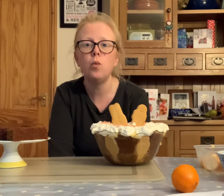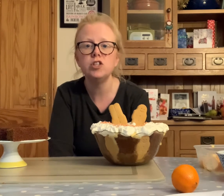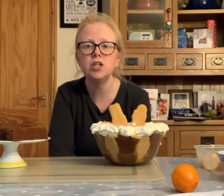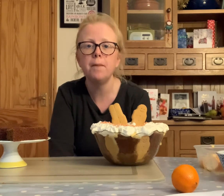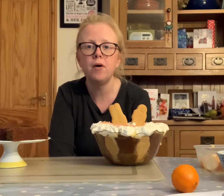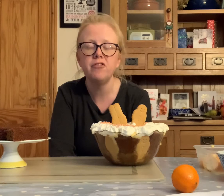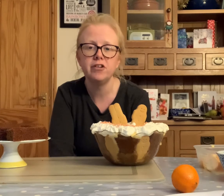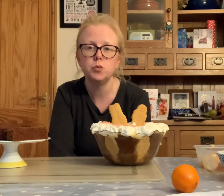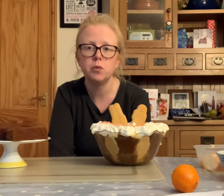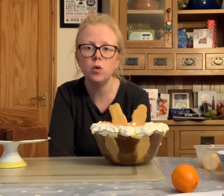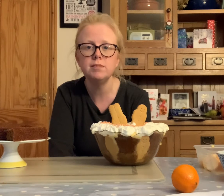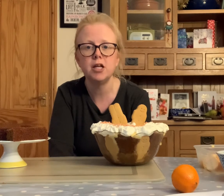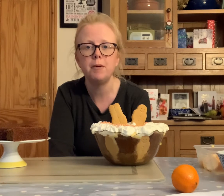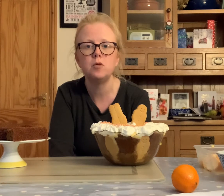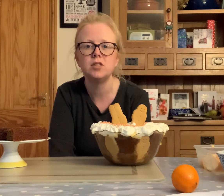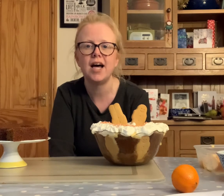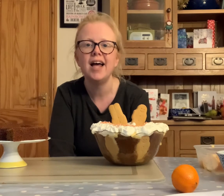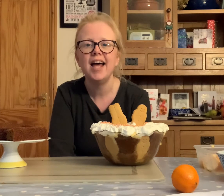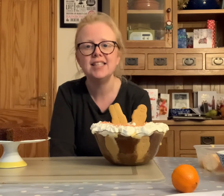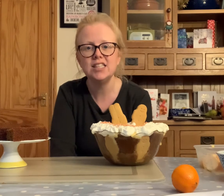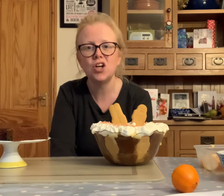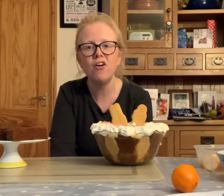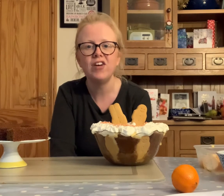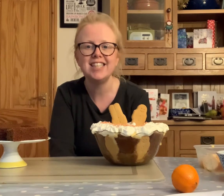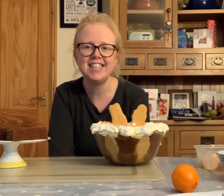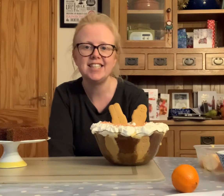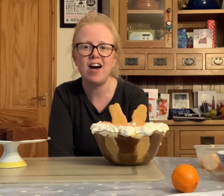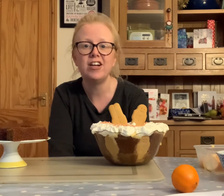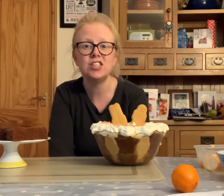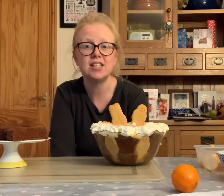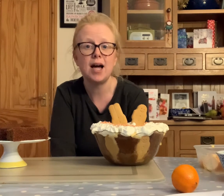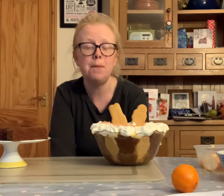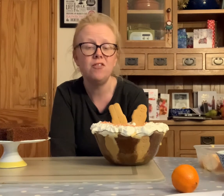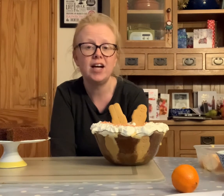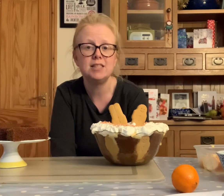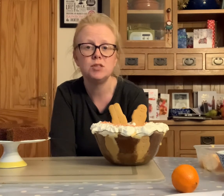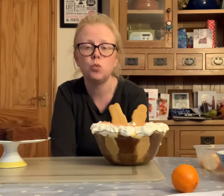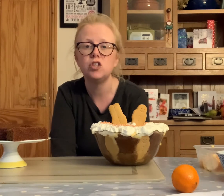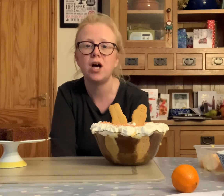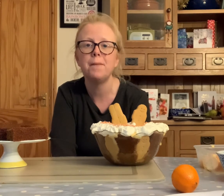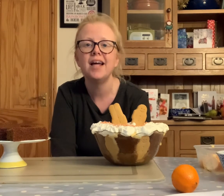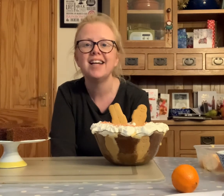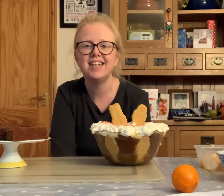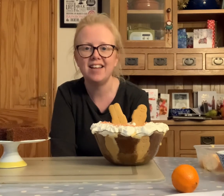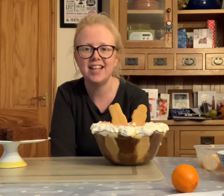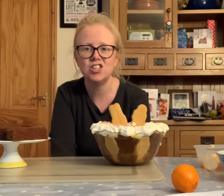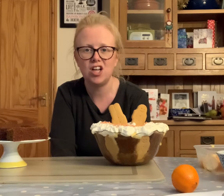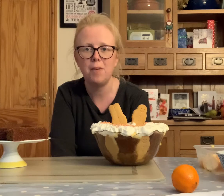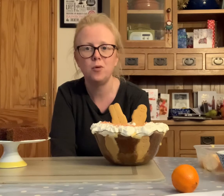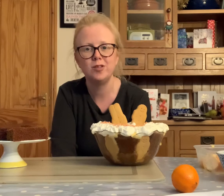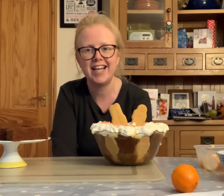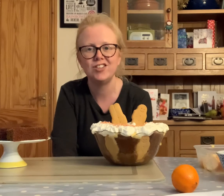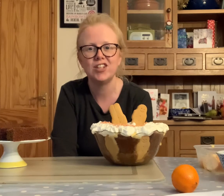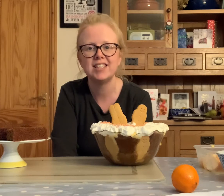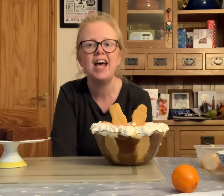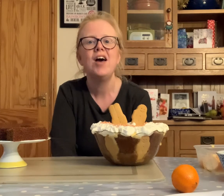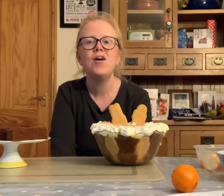washing up bowl filled with warm soapy water, a dishcloth, a tea towel, and just a couple of items to wash up. Nothing sharp or dangerous. Grab